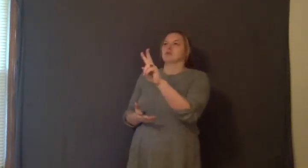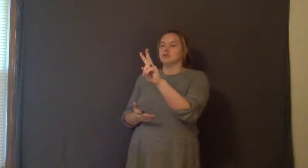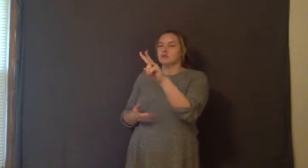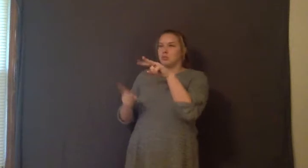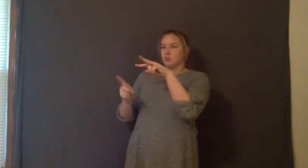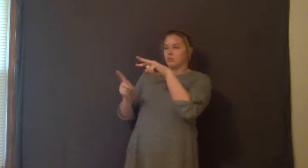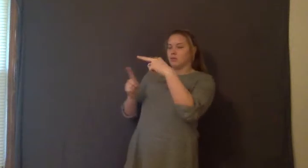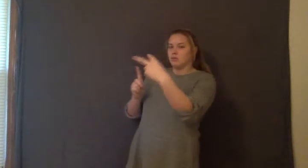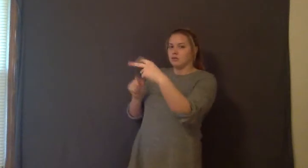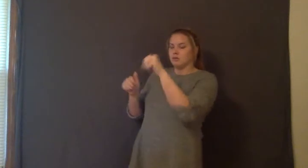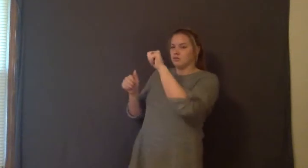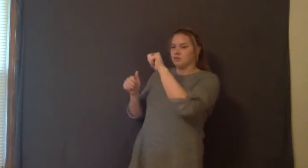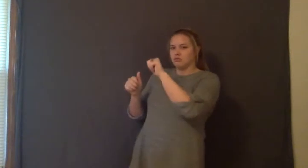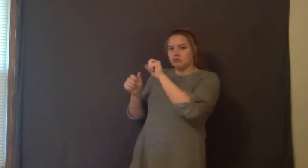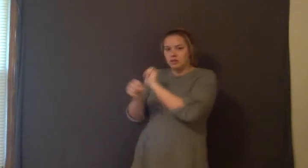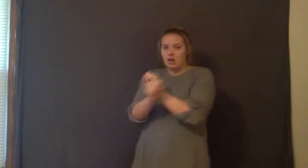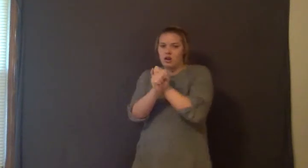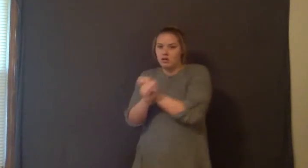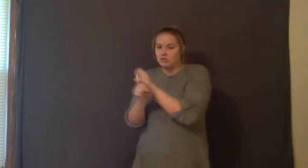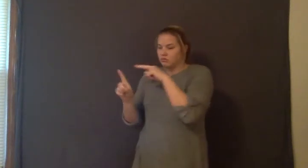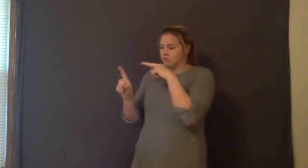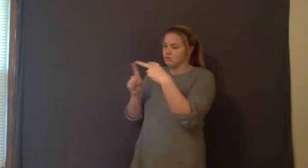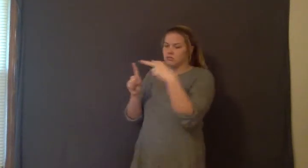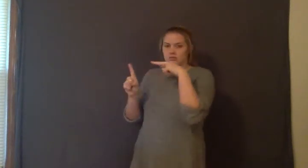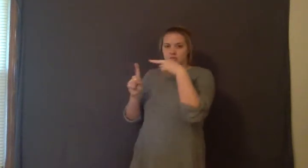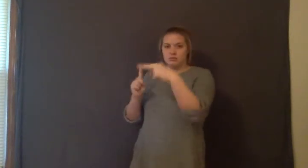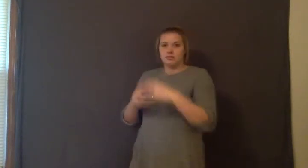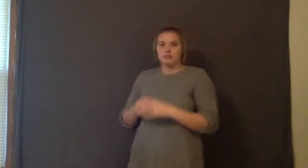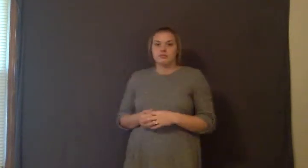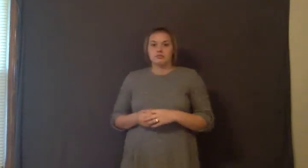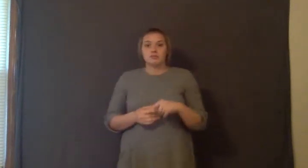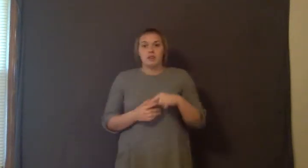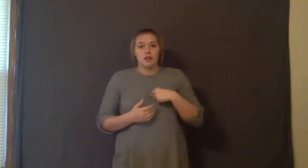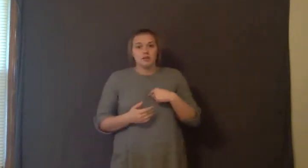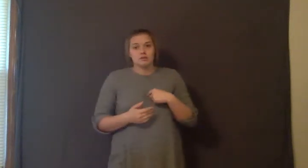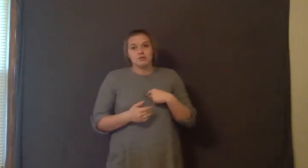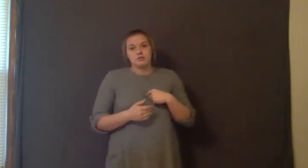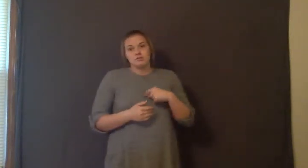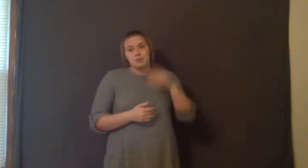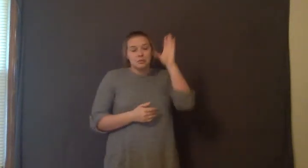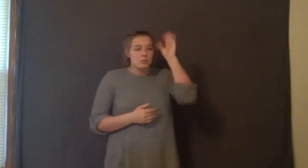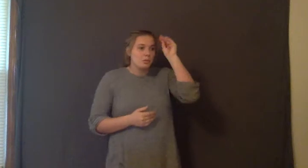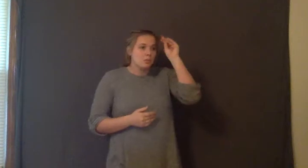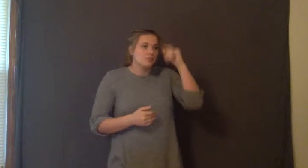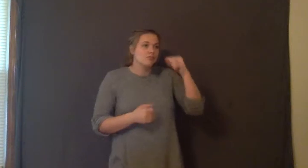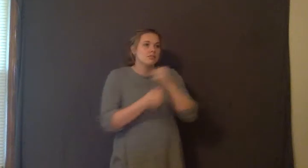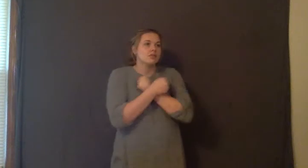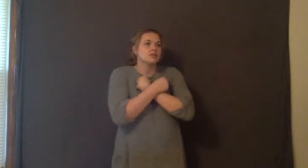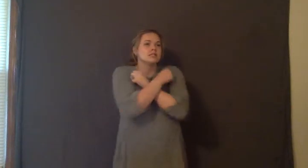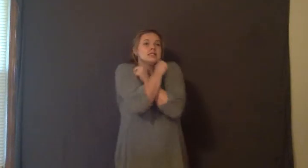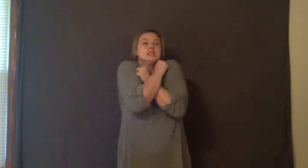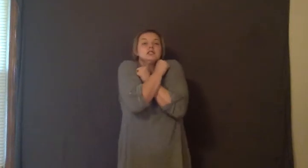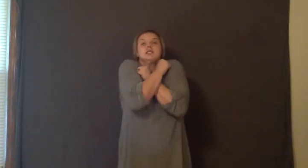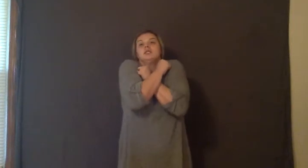was also loving. When I would see her as a little boy, she'd come up to me and she'd give me these hugs, and she'd squeeze me so tight I could barely breathe. And then she'd let me